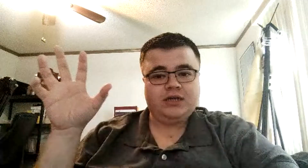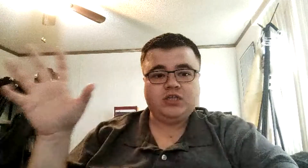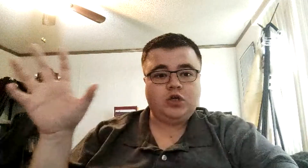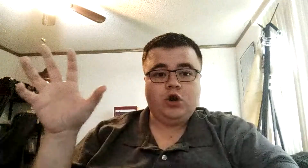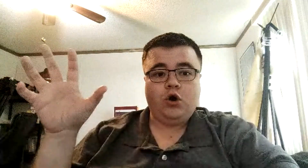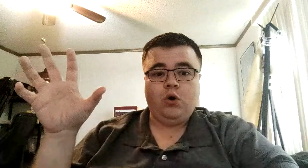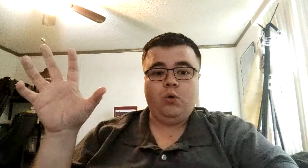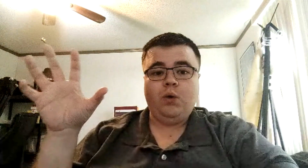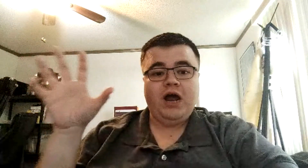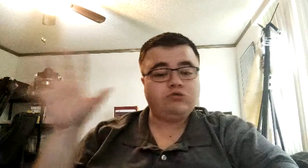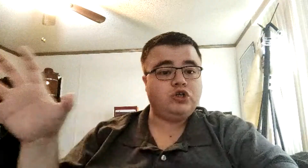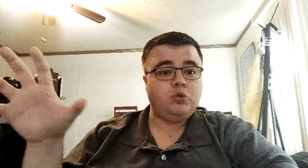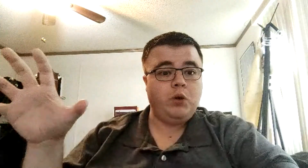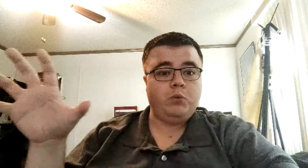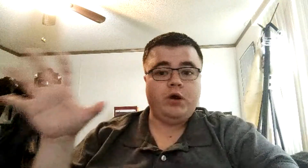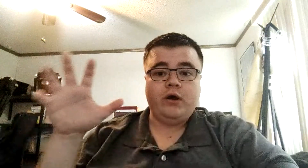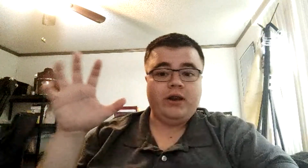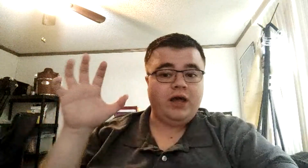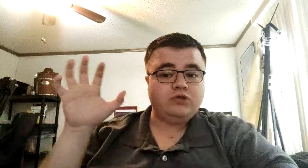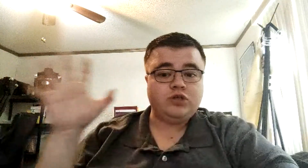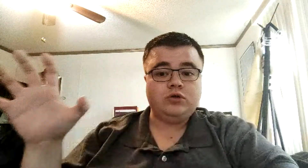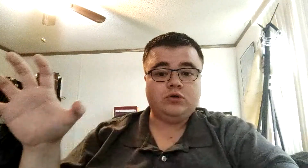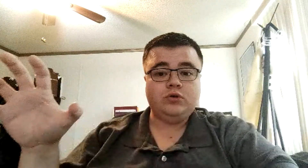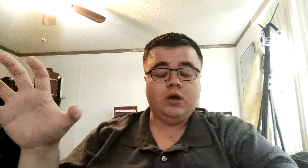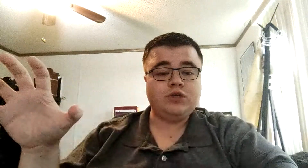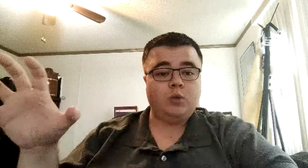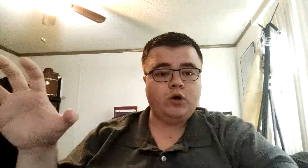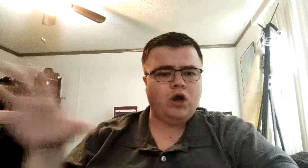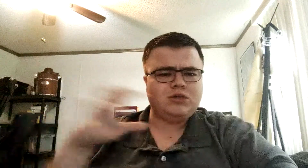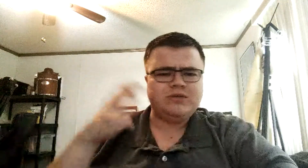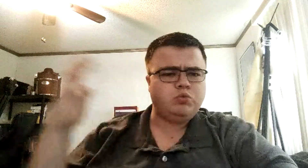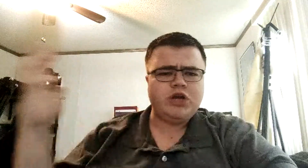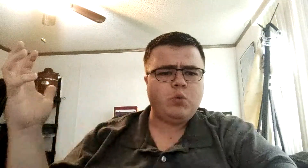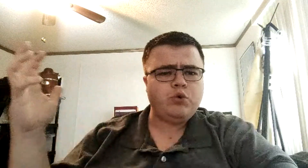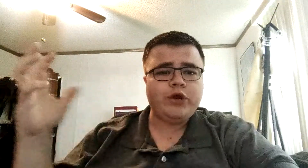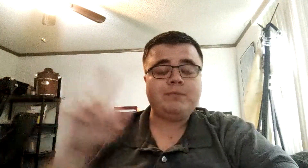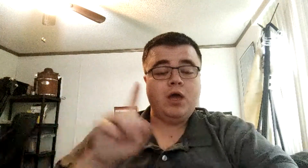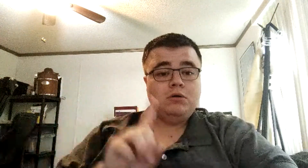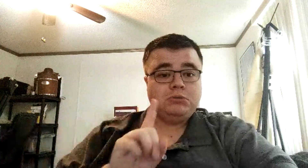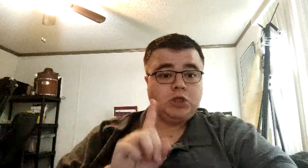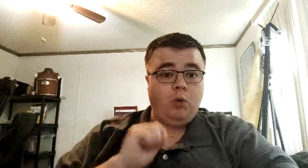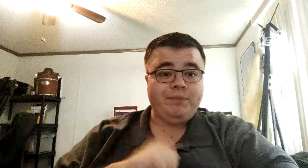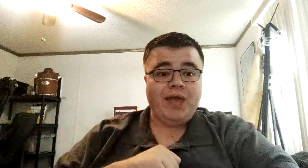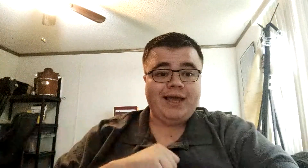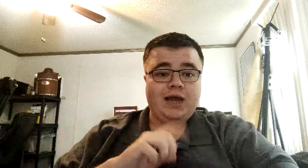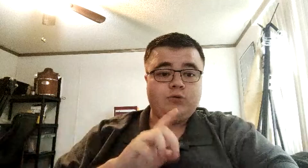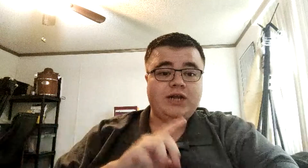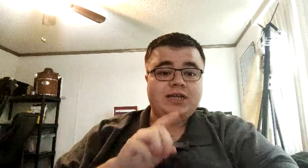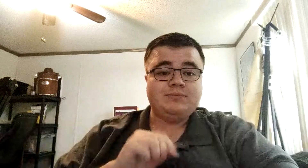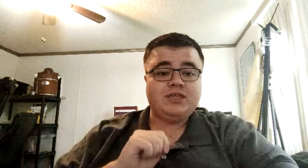Doesn't know how she's doing well, how's going on. She was really worrying. So Gallaudet